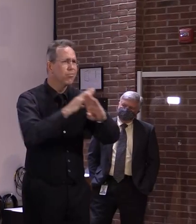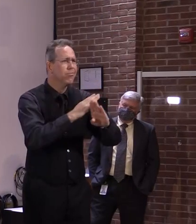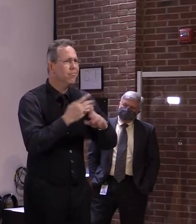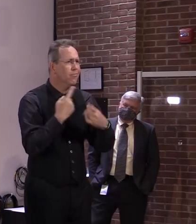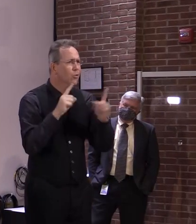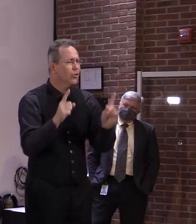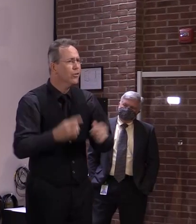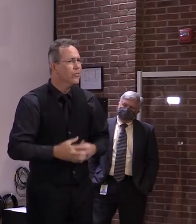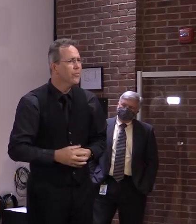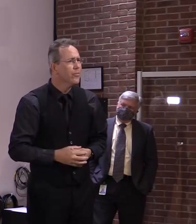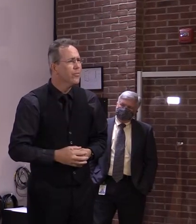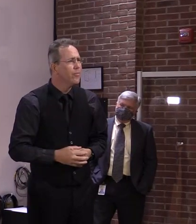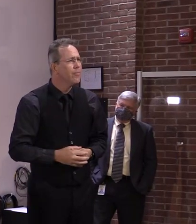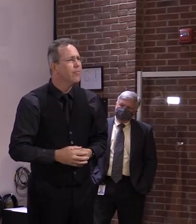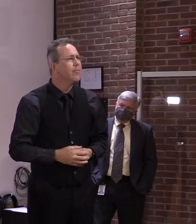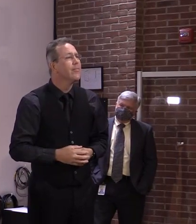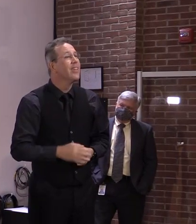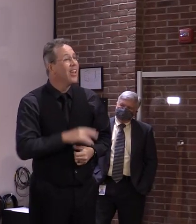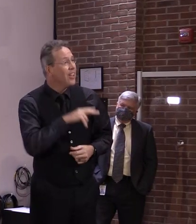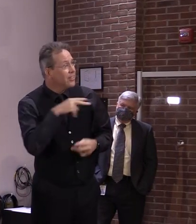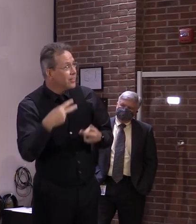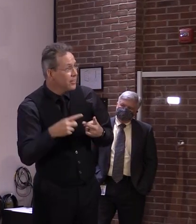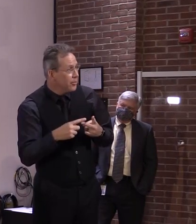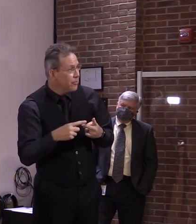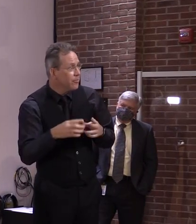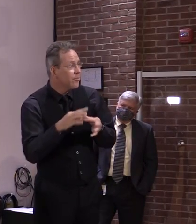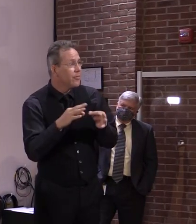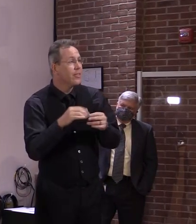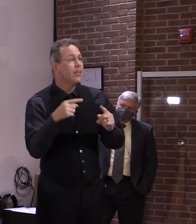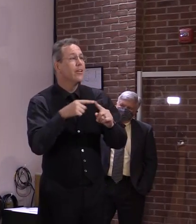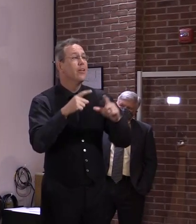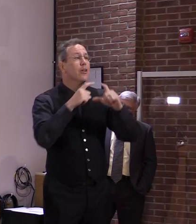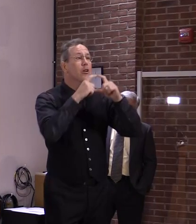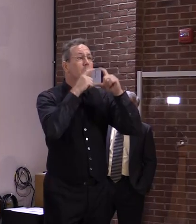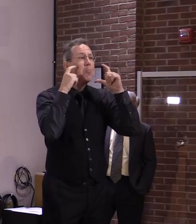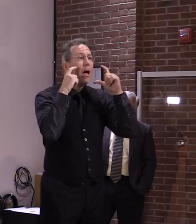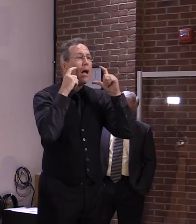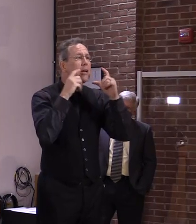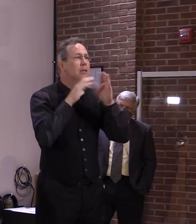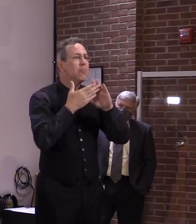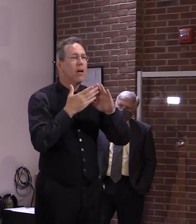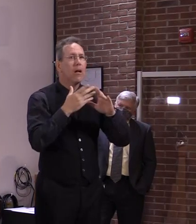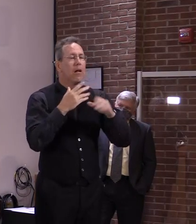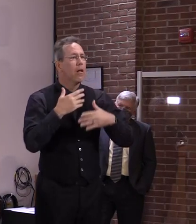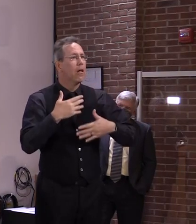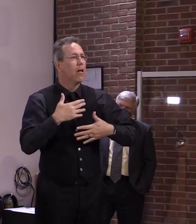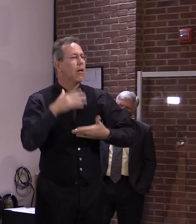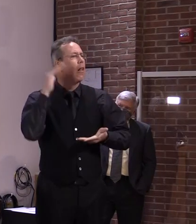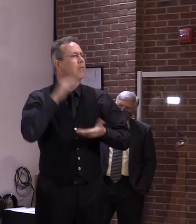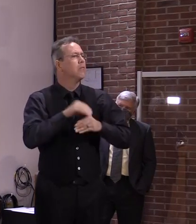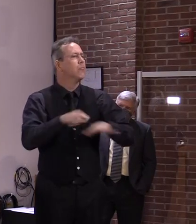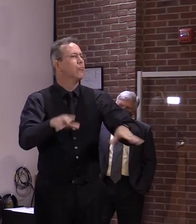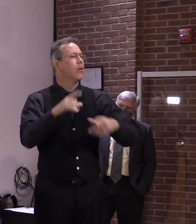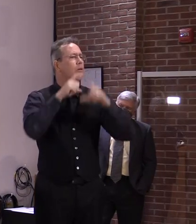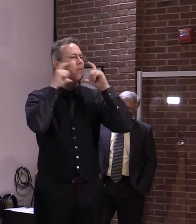part. If people are taking off their masks, can they still transmit the virus?